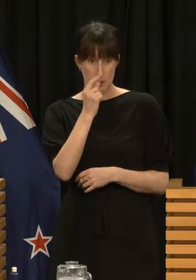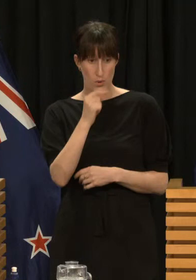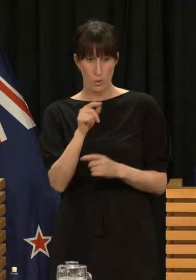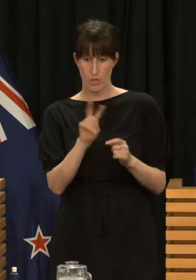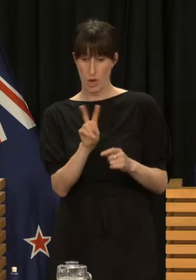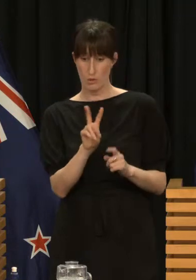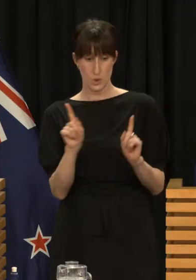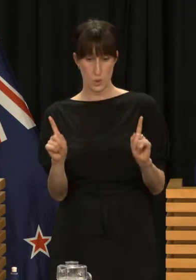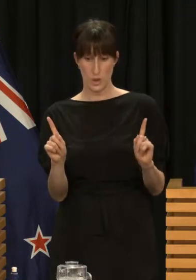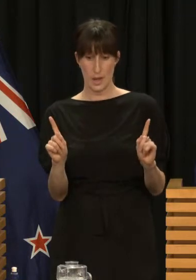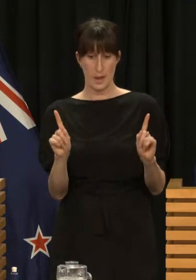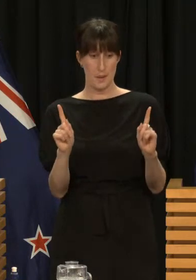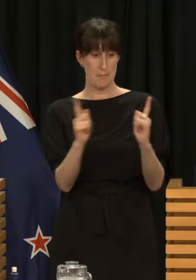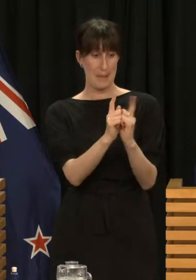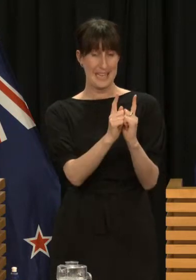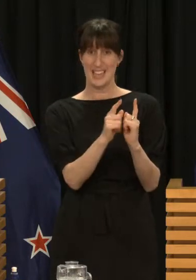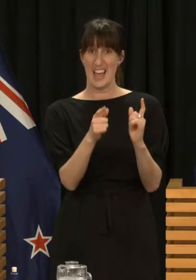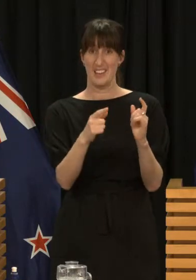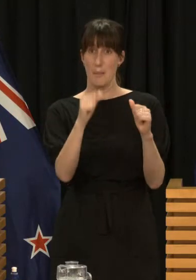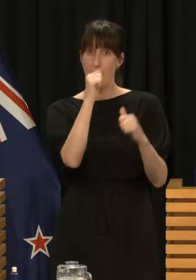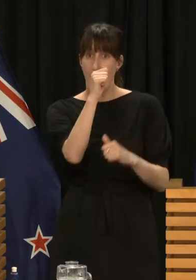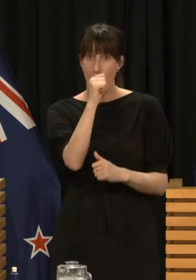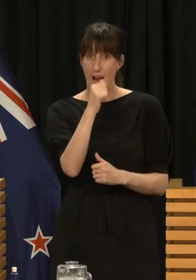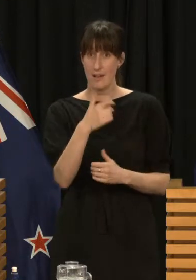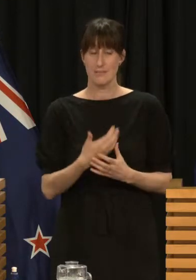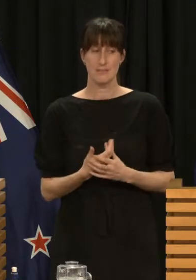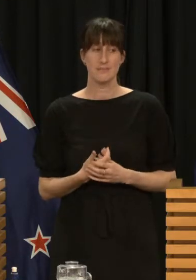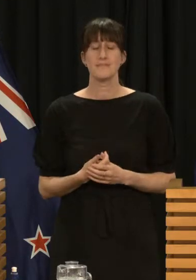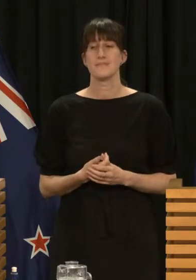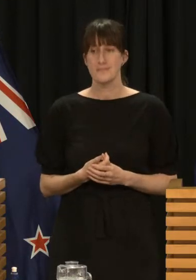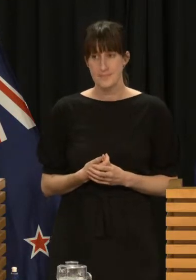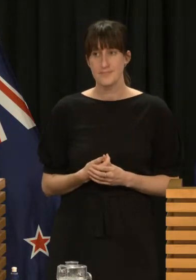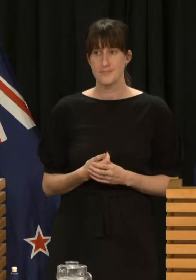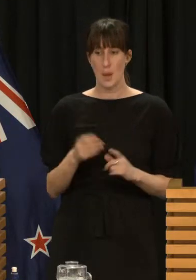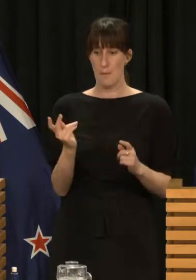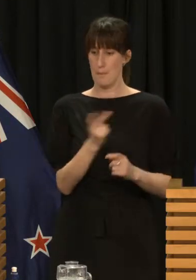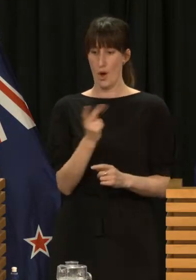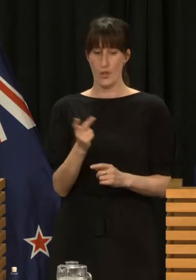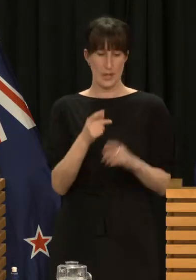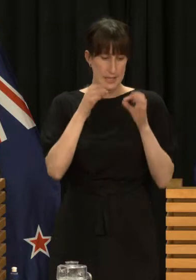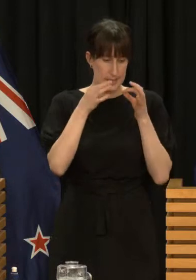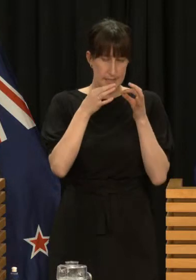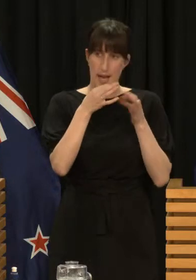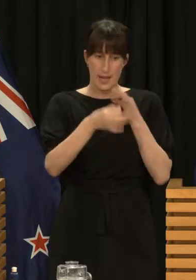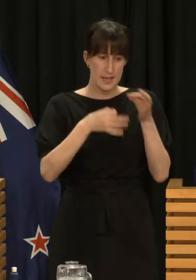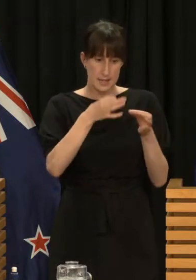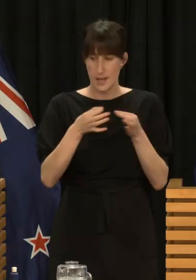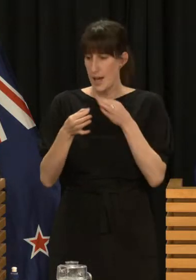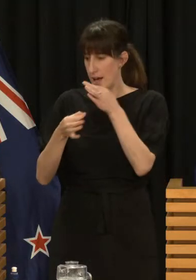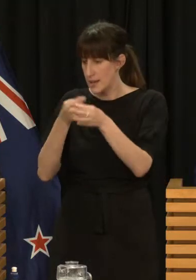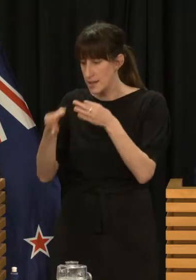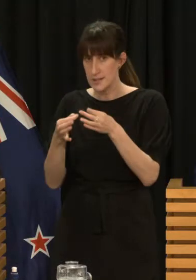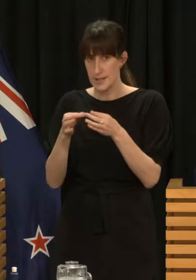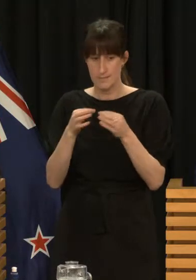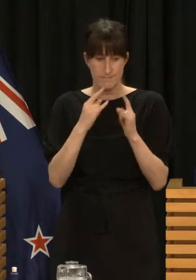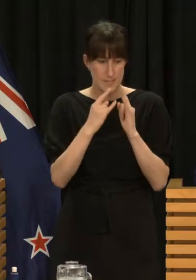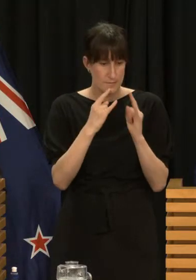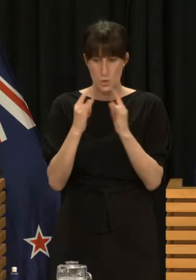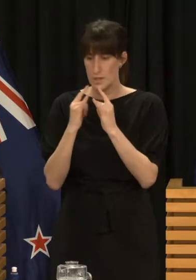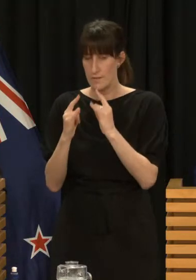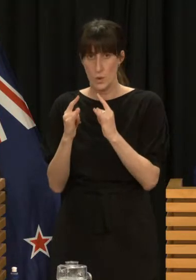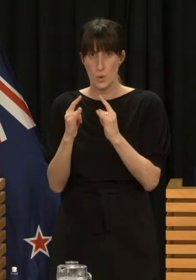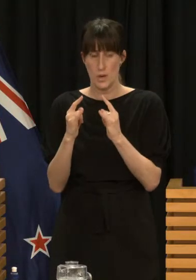they've met each other at all. There's been detailed investigations into both cases, and now that we've got the